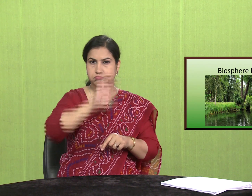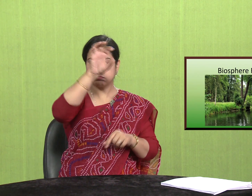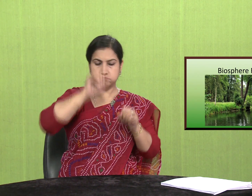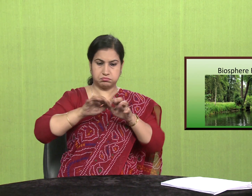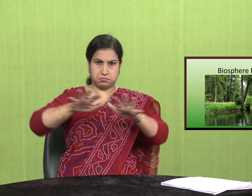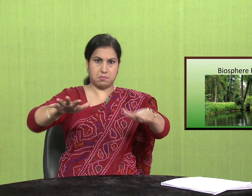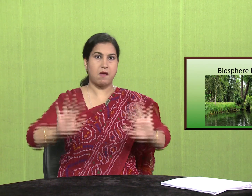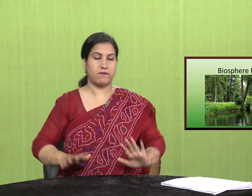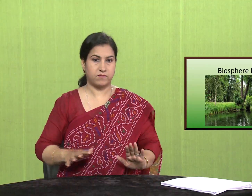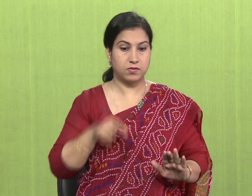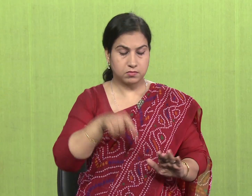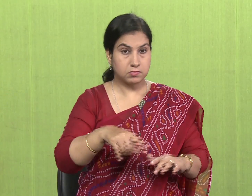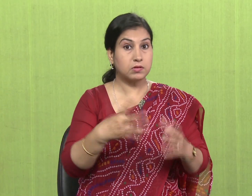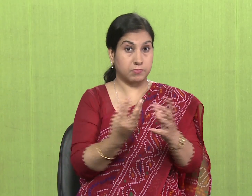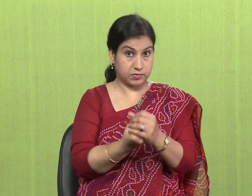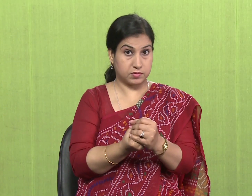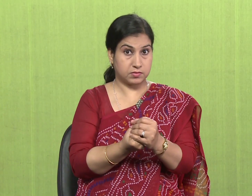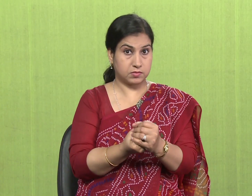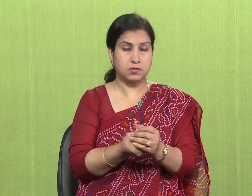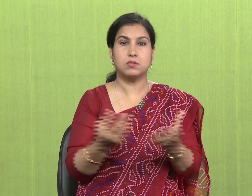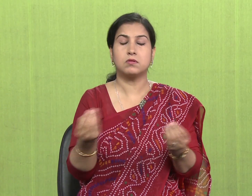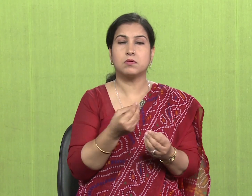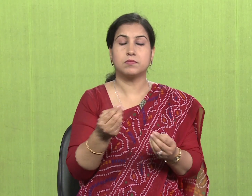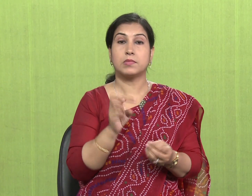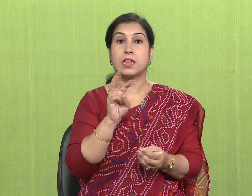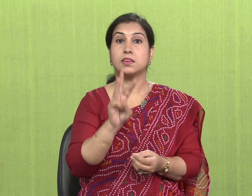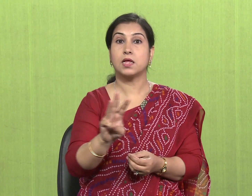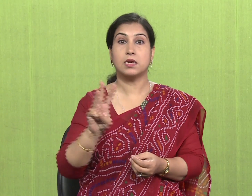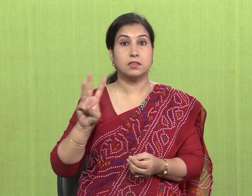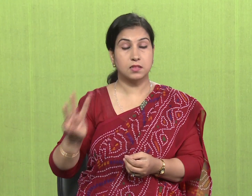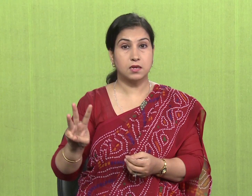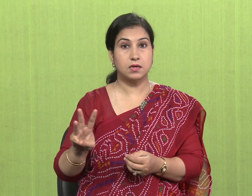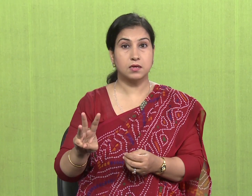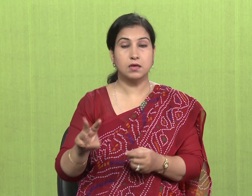Besides this, there are 33 botanical gardens,